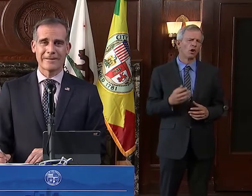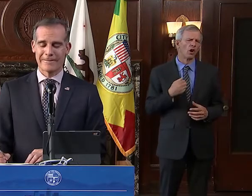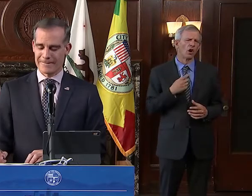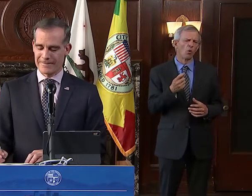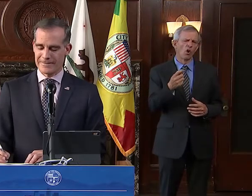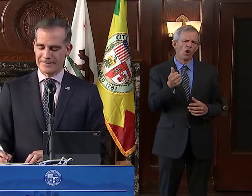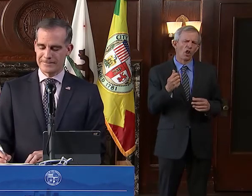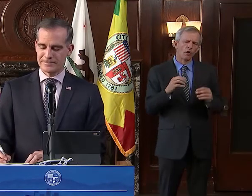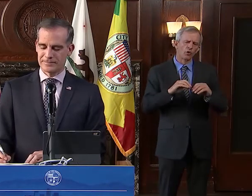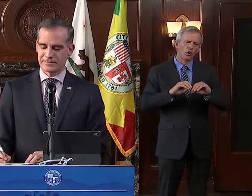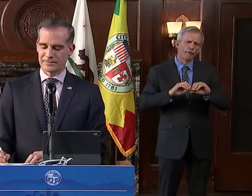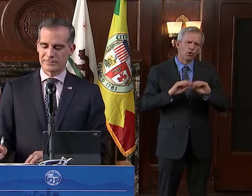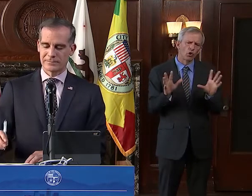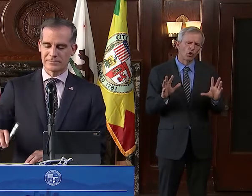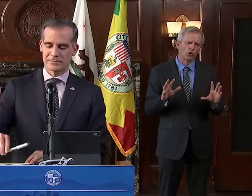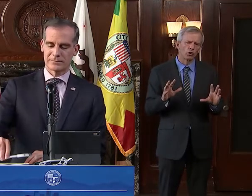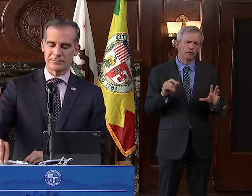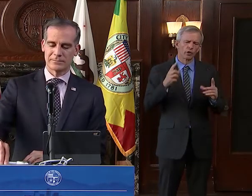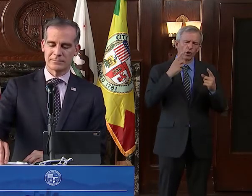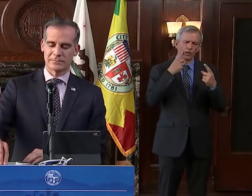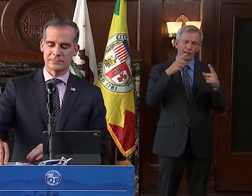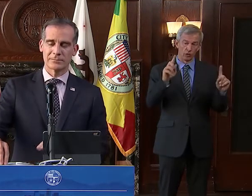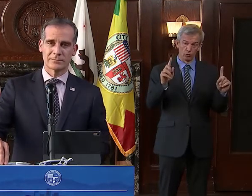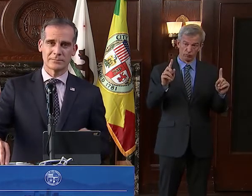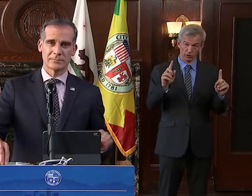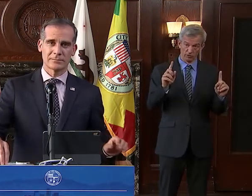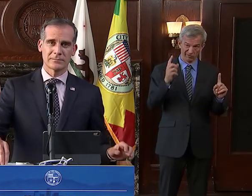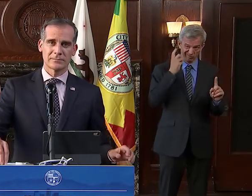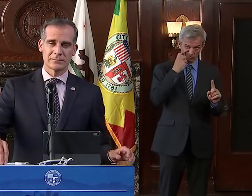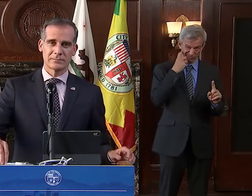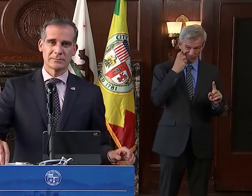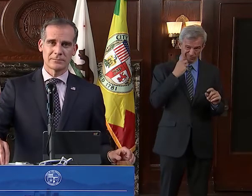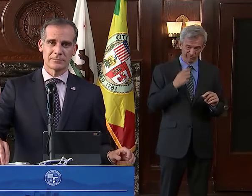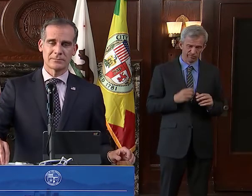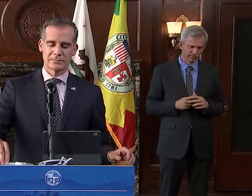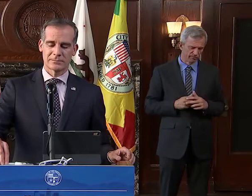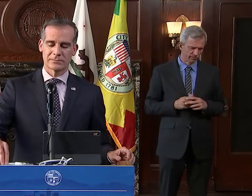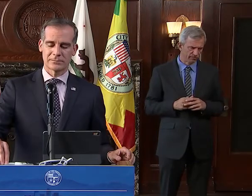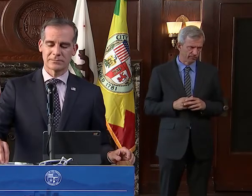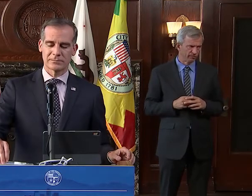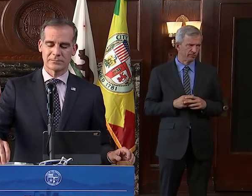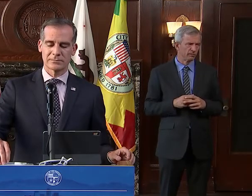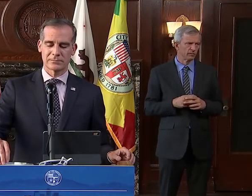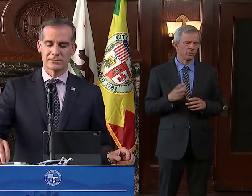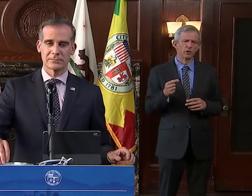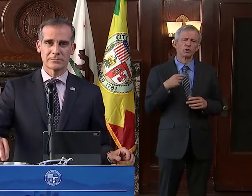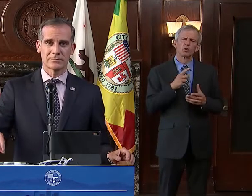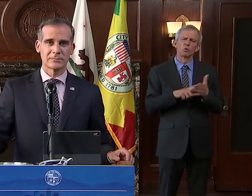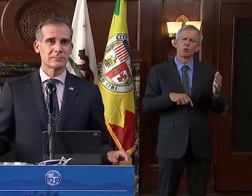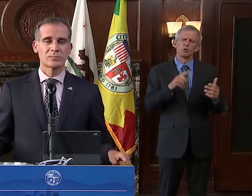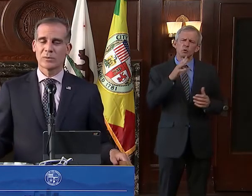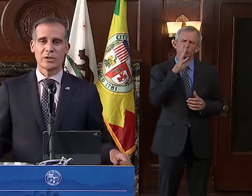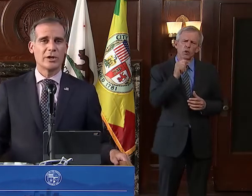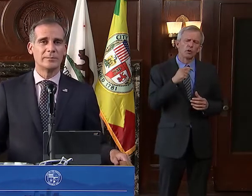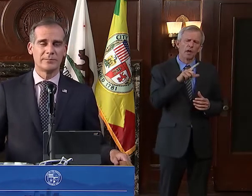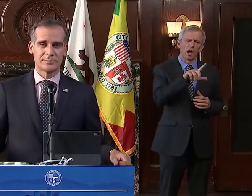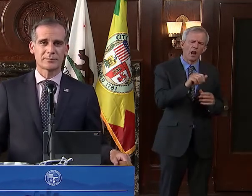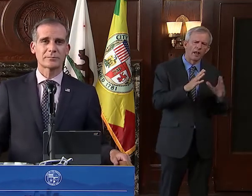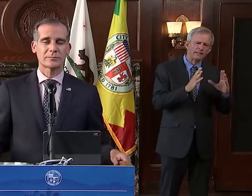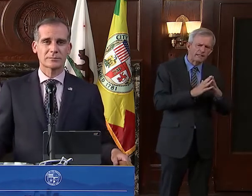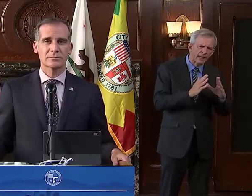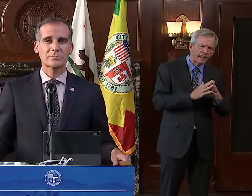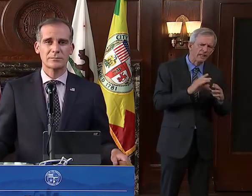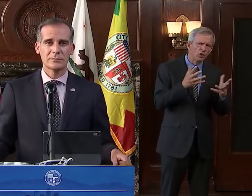bit of clarification of the announcement that you made, because it's hard to tell sometimes if you're talking about just LA City or you're